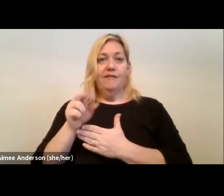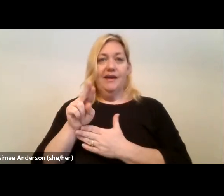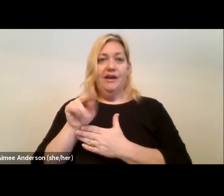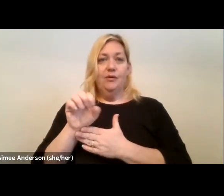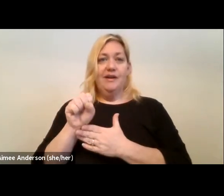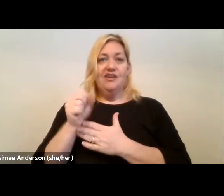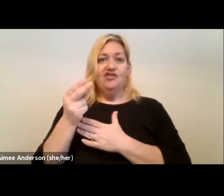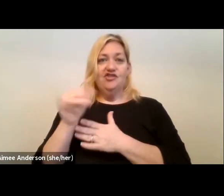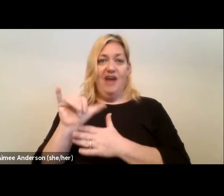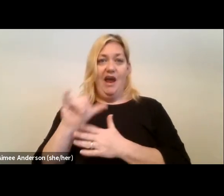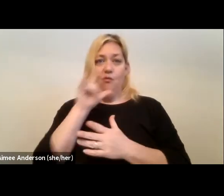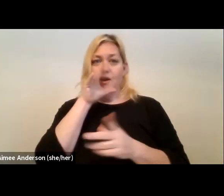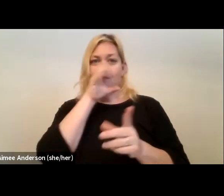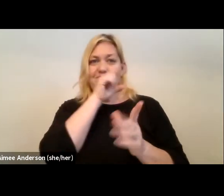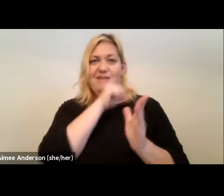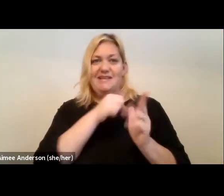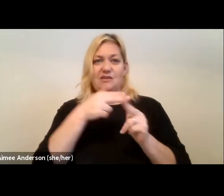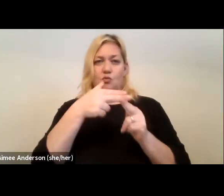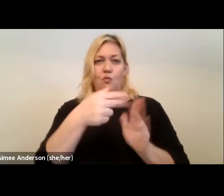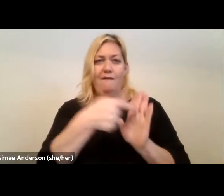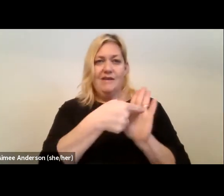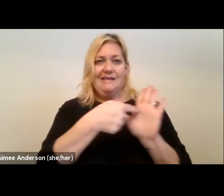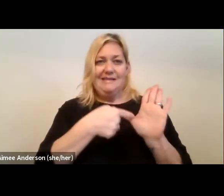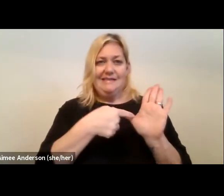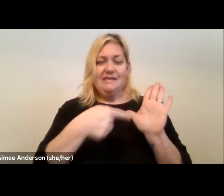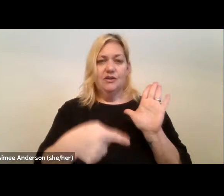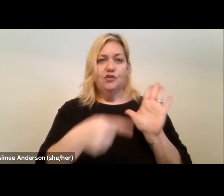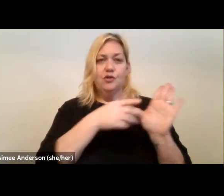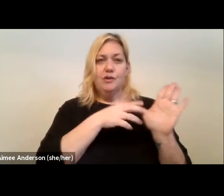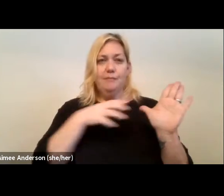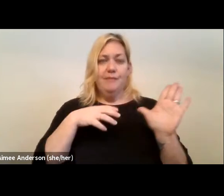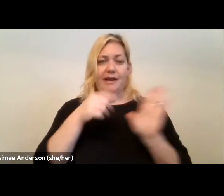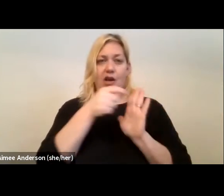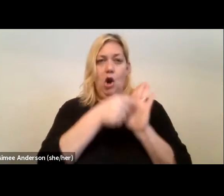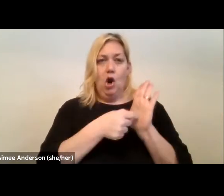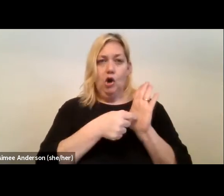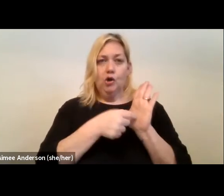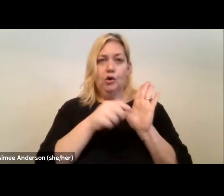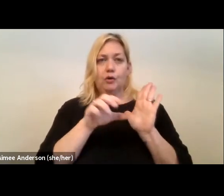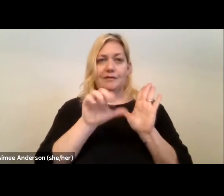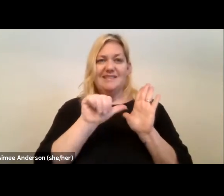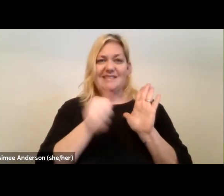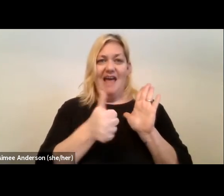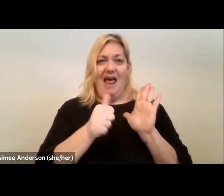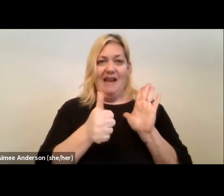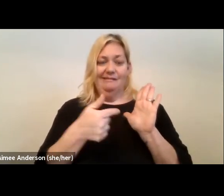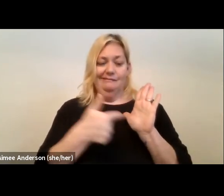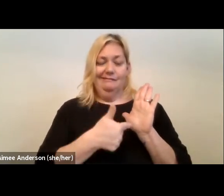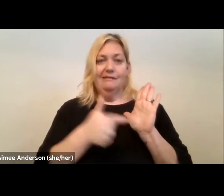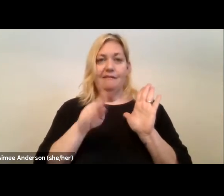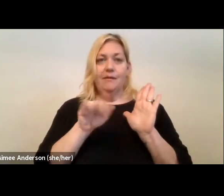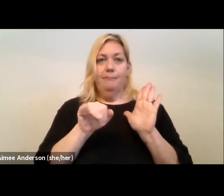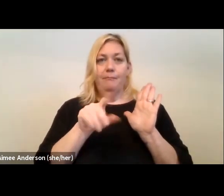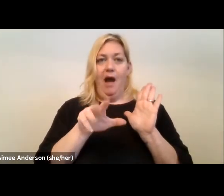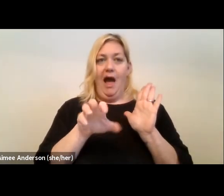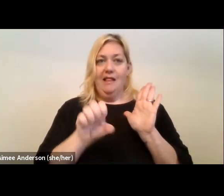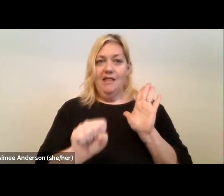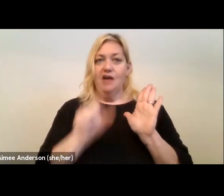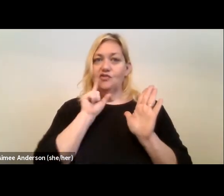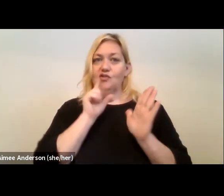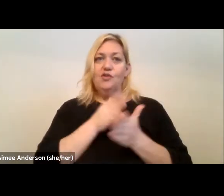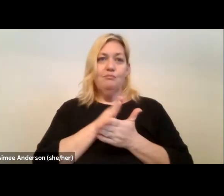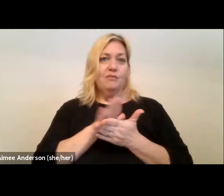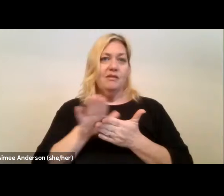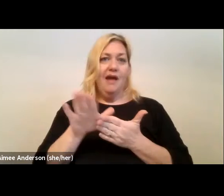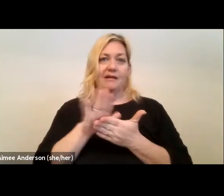reference to the Organizational Development Committee in Article 10 of the bylaw. So simply clean up language.